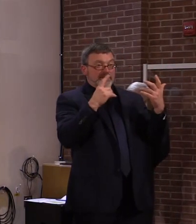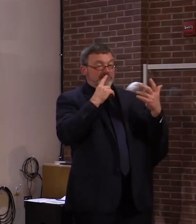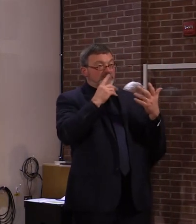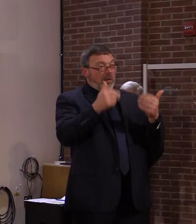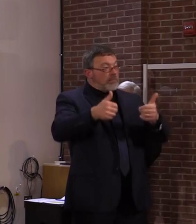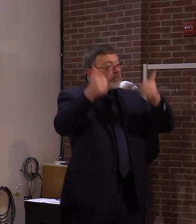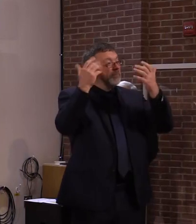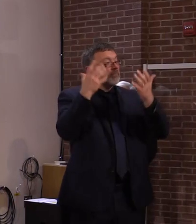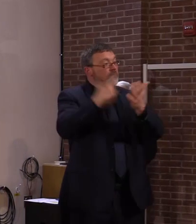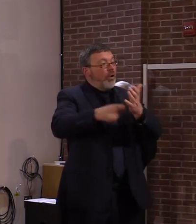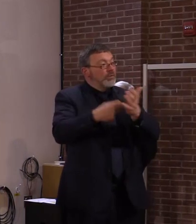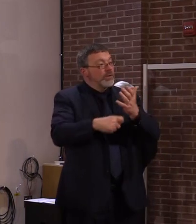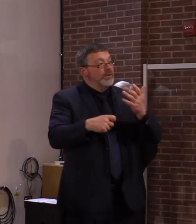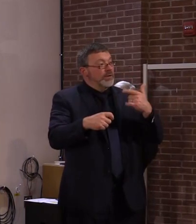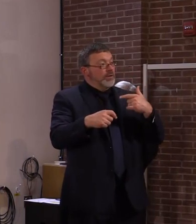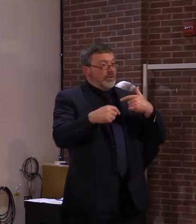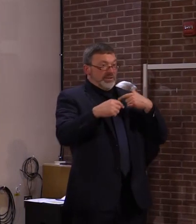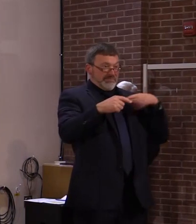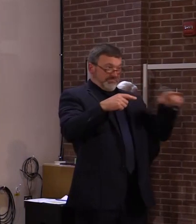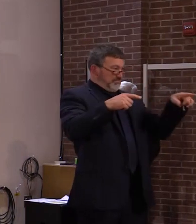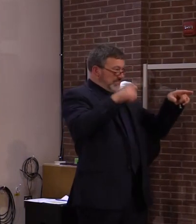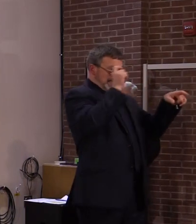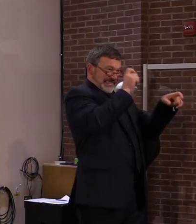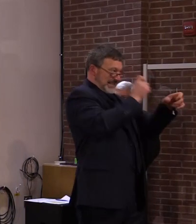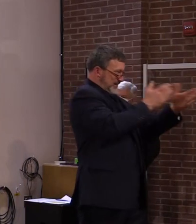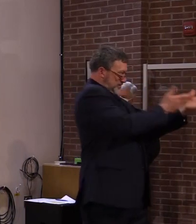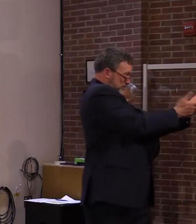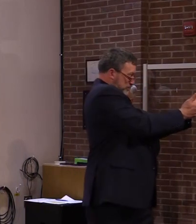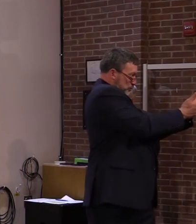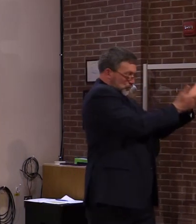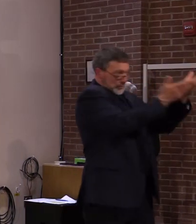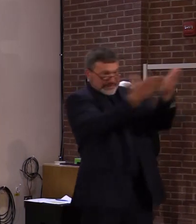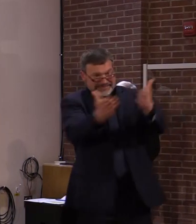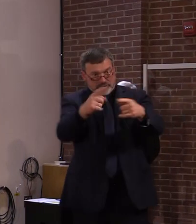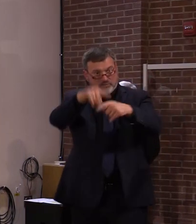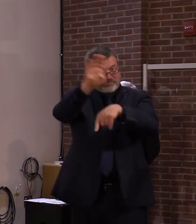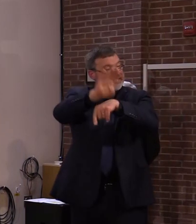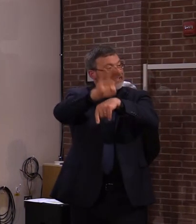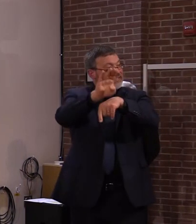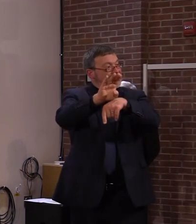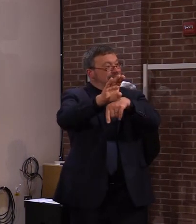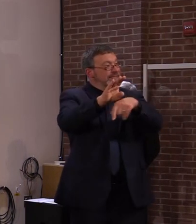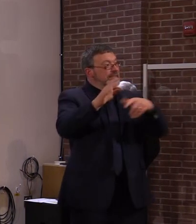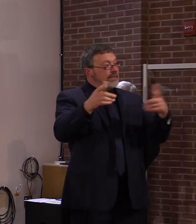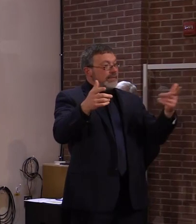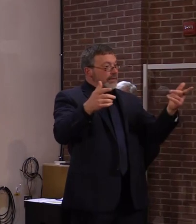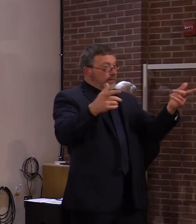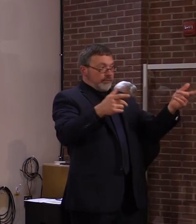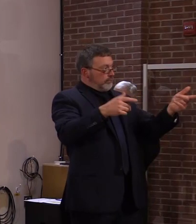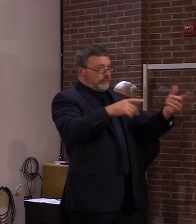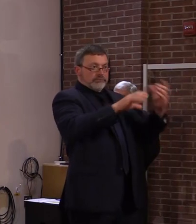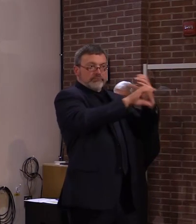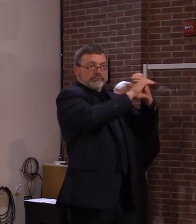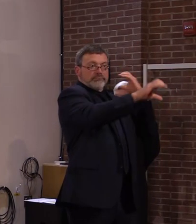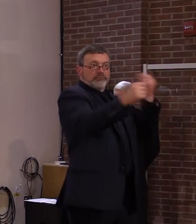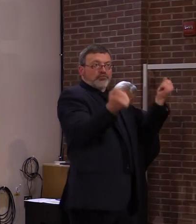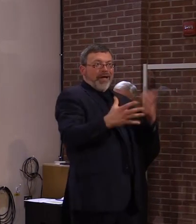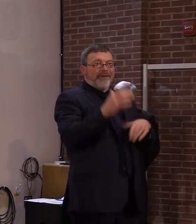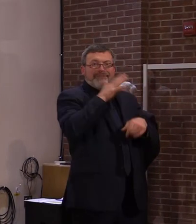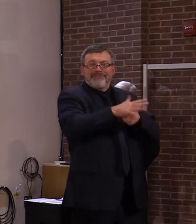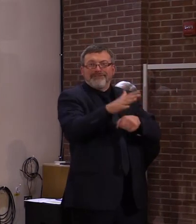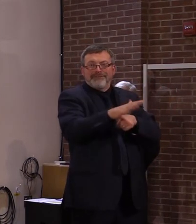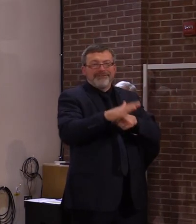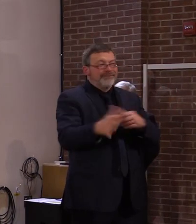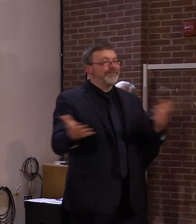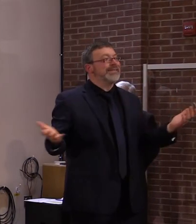hands of the businesses. And it's just we don't have enough truck drivers to go around. So we're being impacted here in